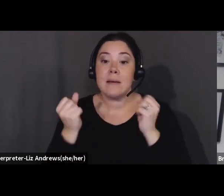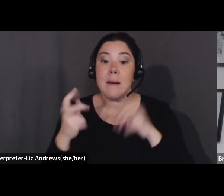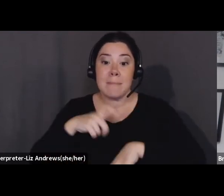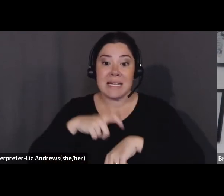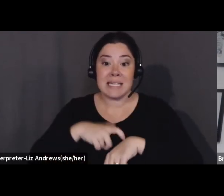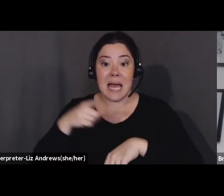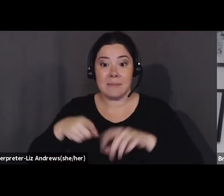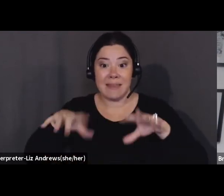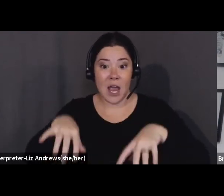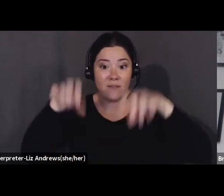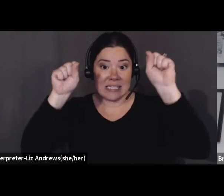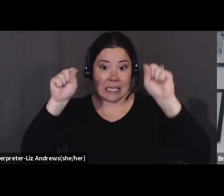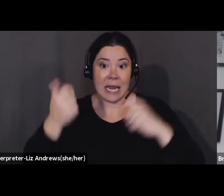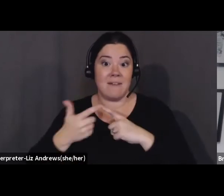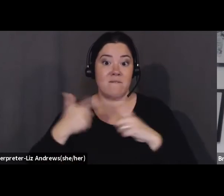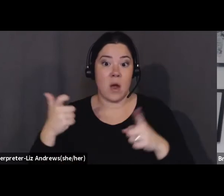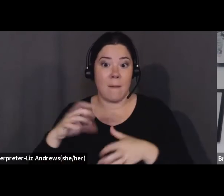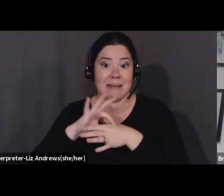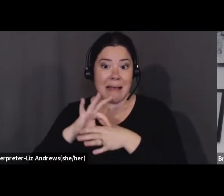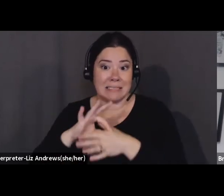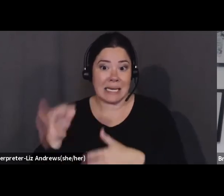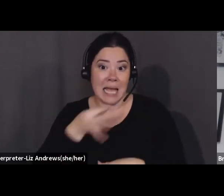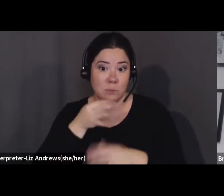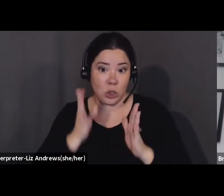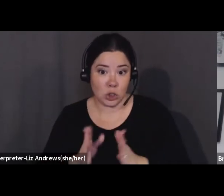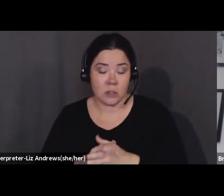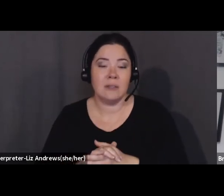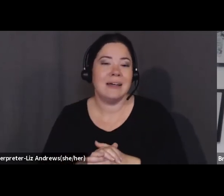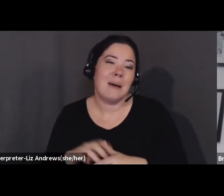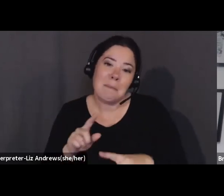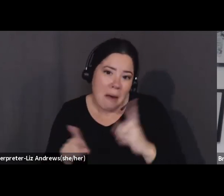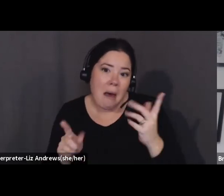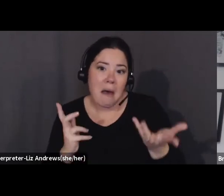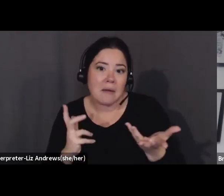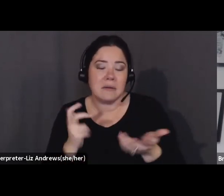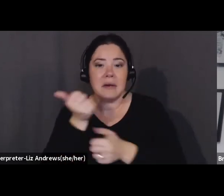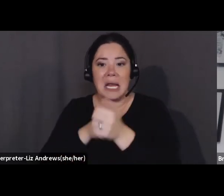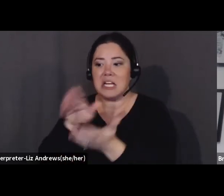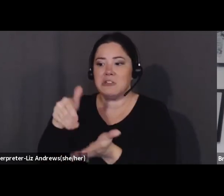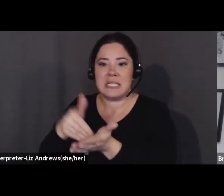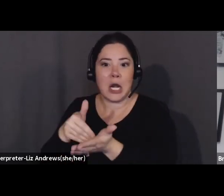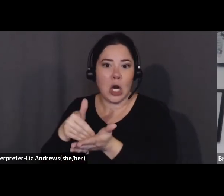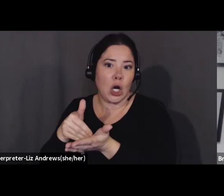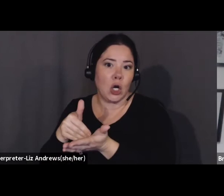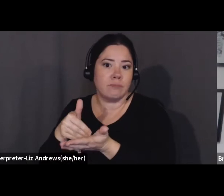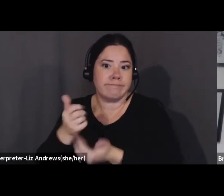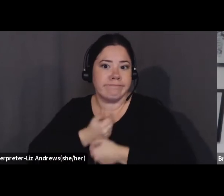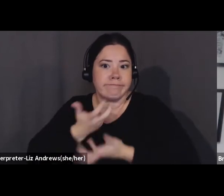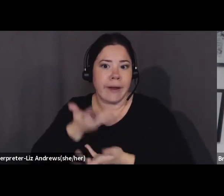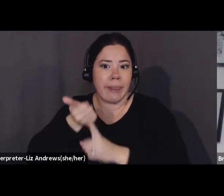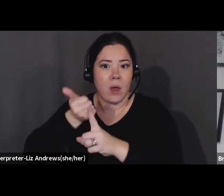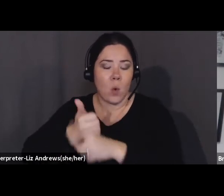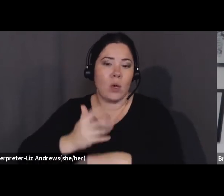by content experts, but really what we say is each center is really bringing their own experience and expertise to